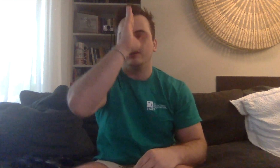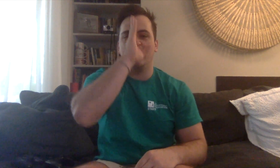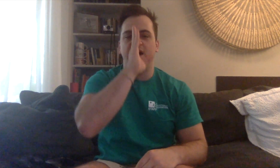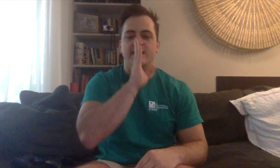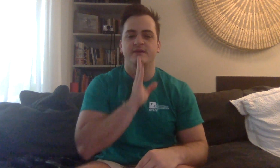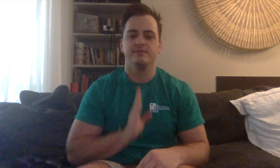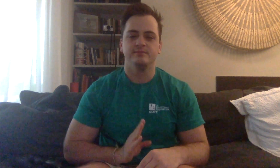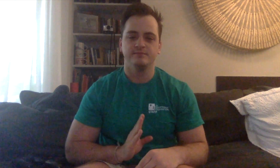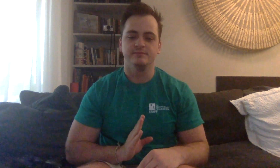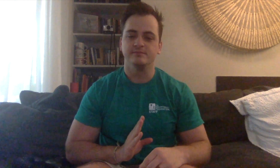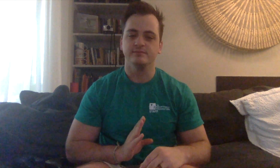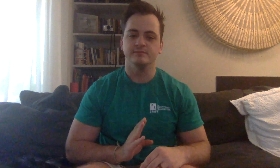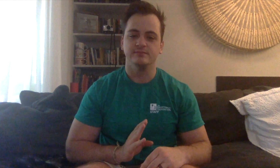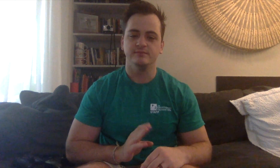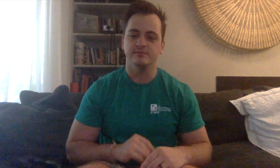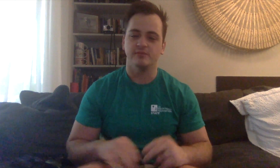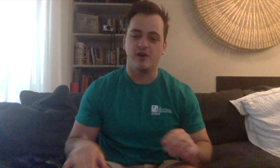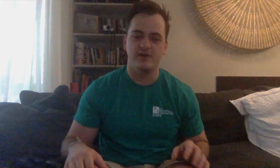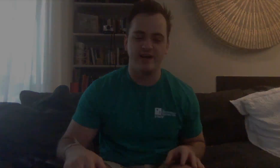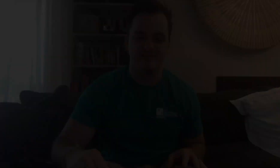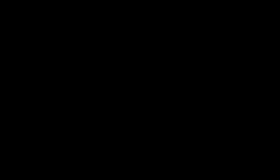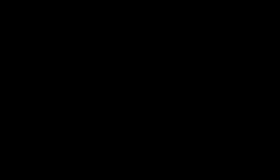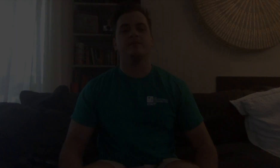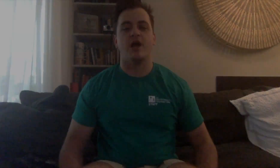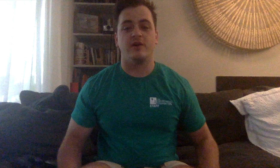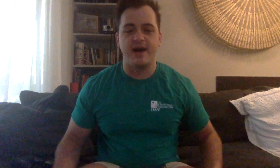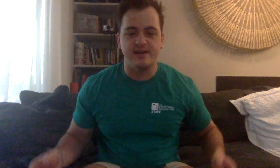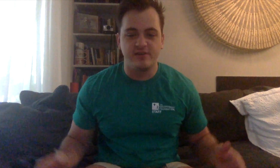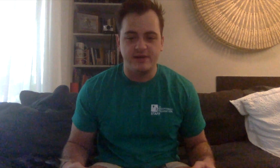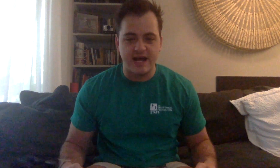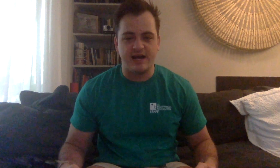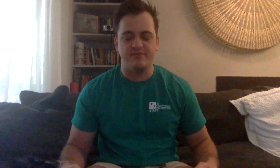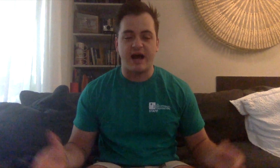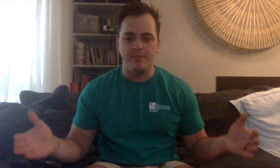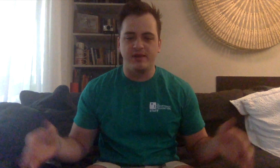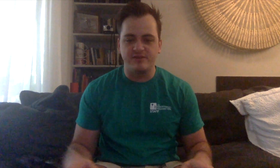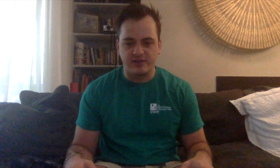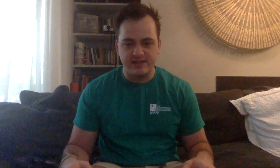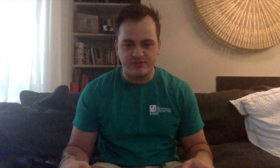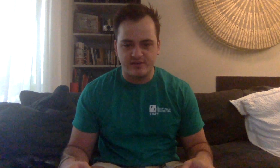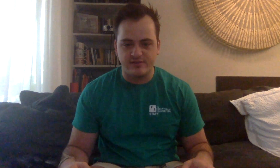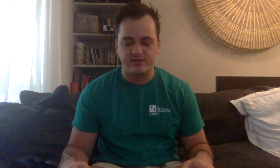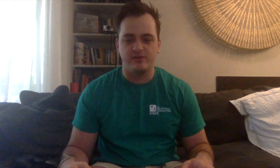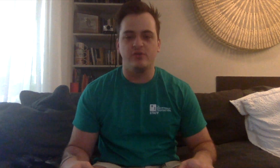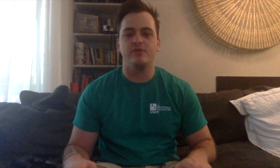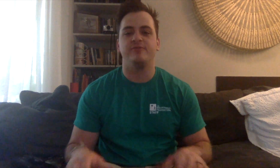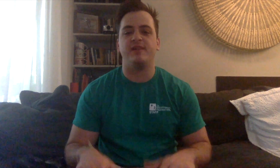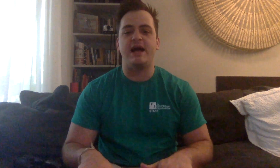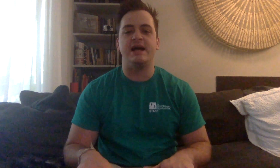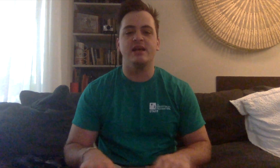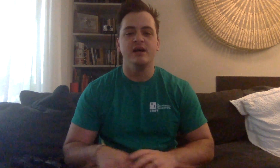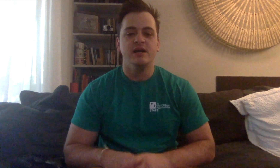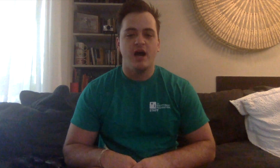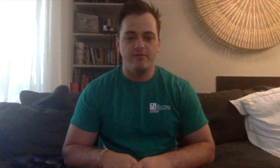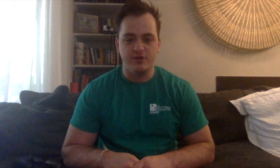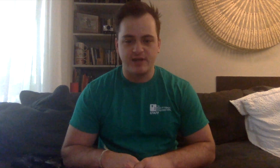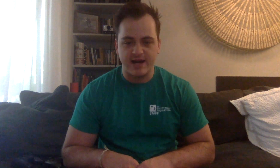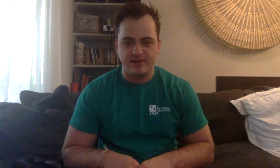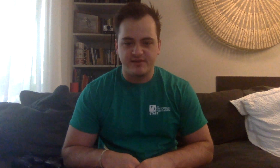God. All right, so we have, I pledge allegiance to the flag of the United States